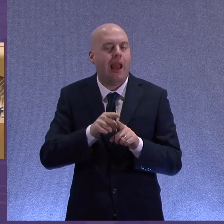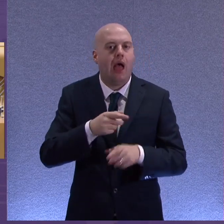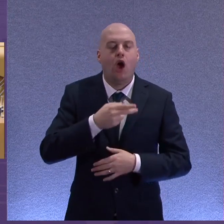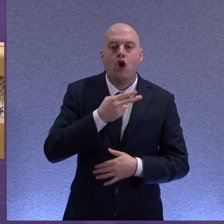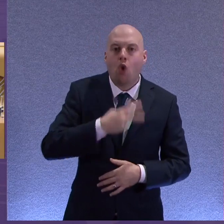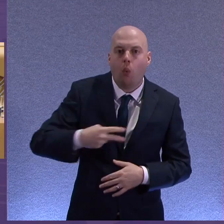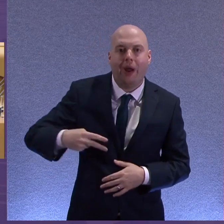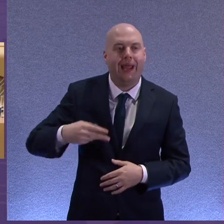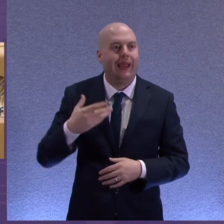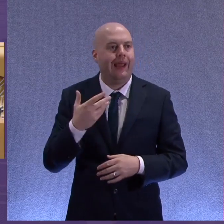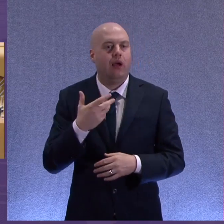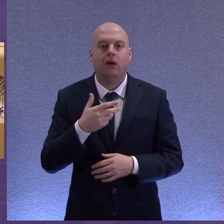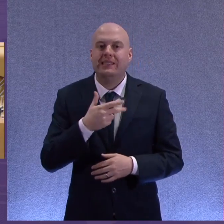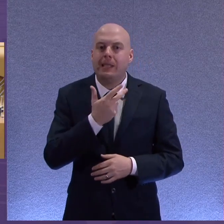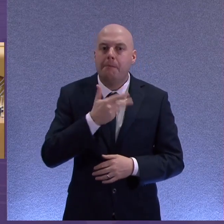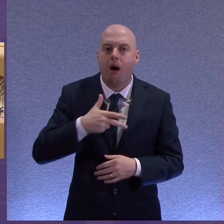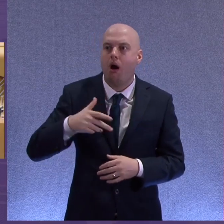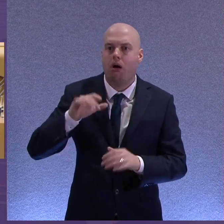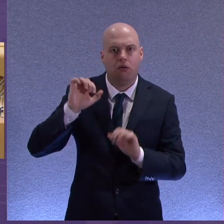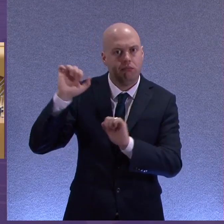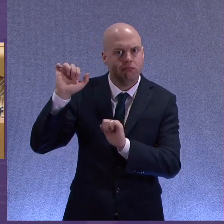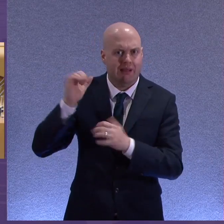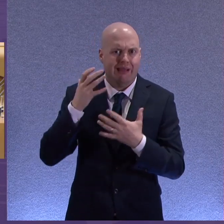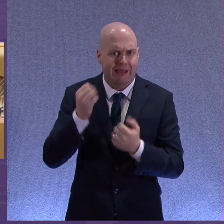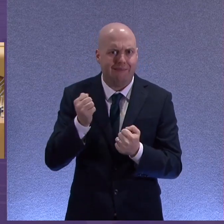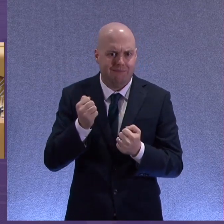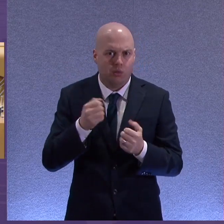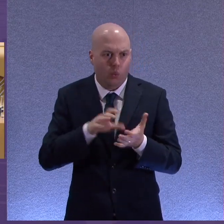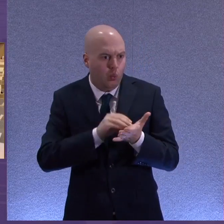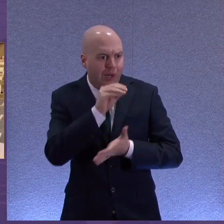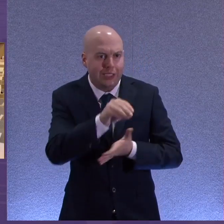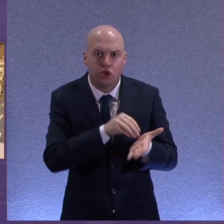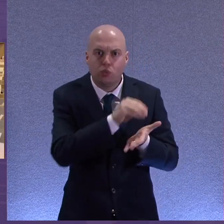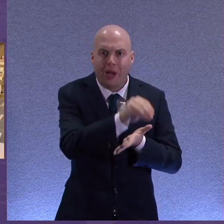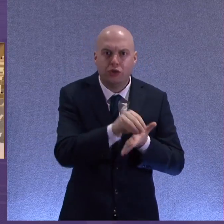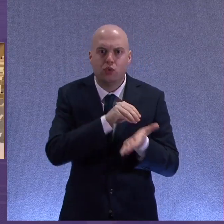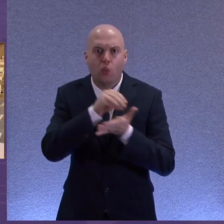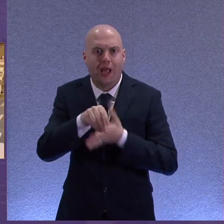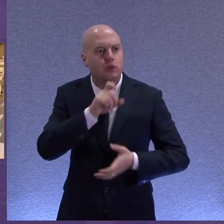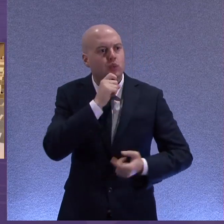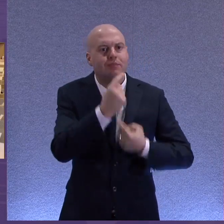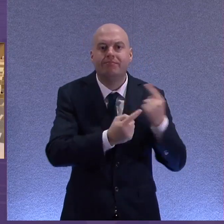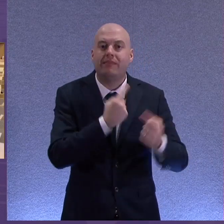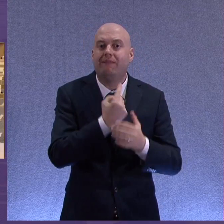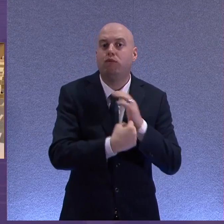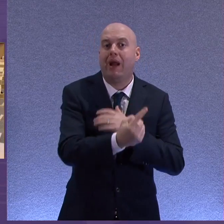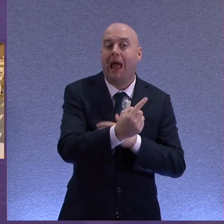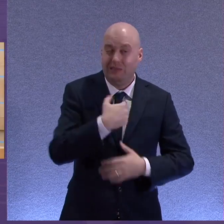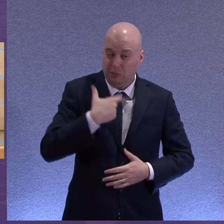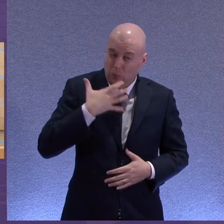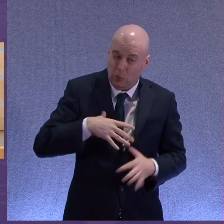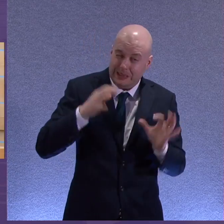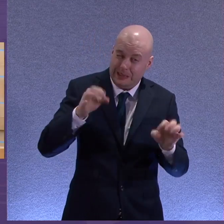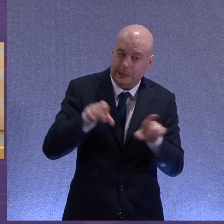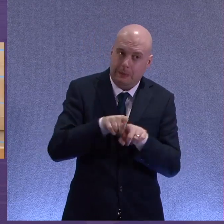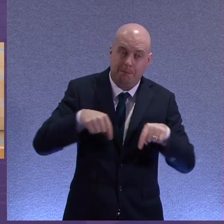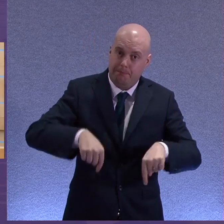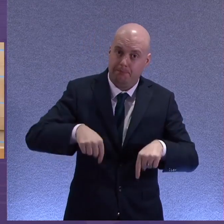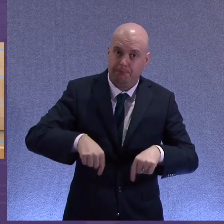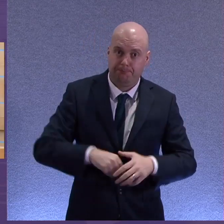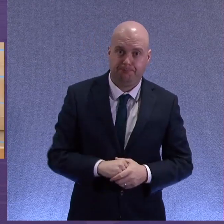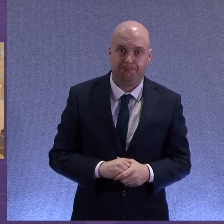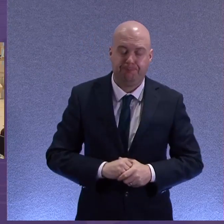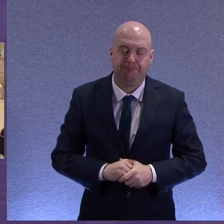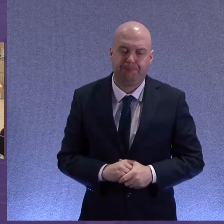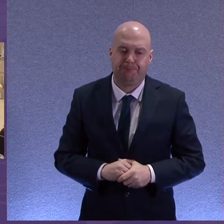have been extended, and we believe that should be the case here in the UK as well. you. Liam Kerr to be followed by Monica Lennon. Thank you, Presiding Officer.